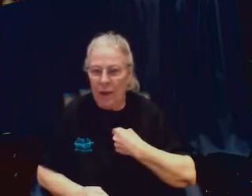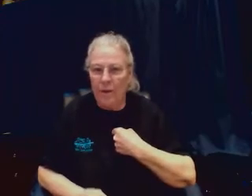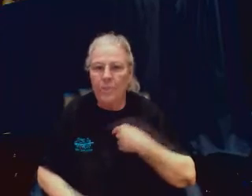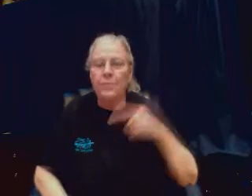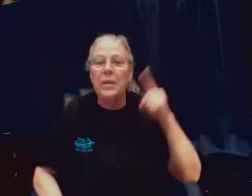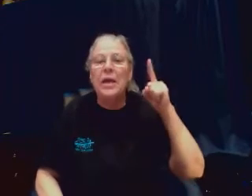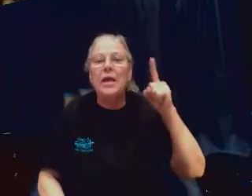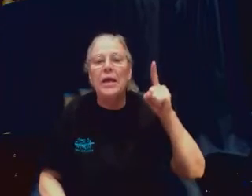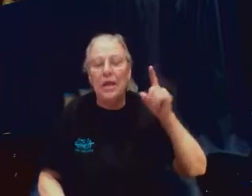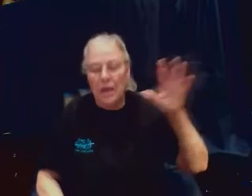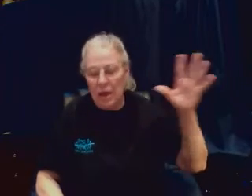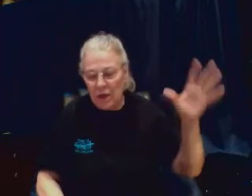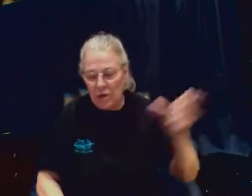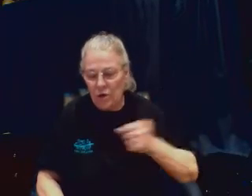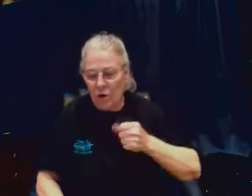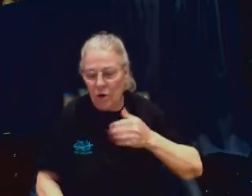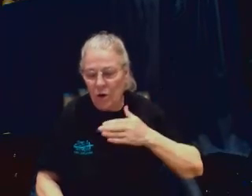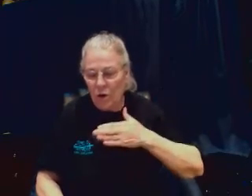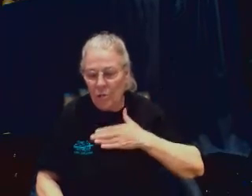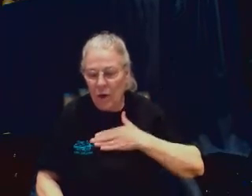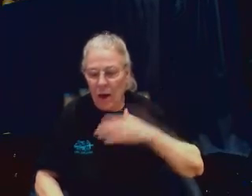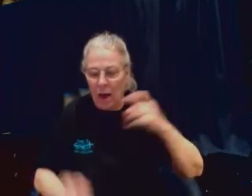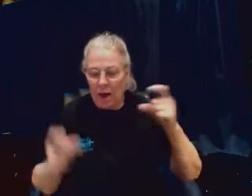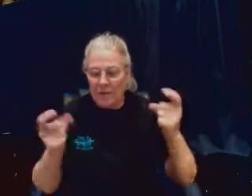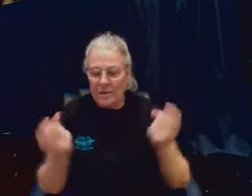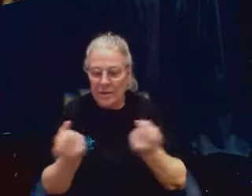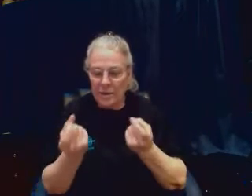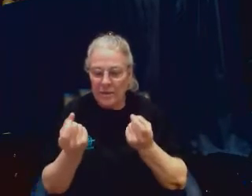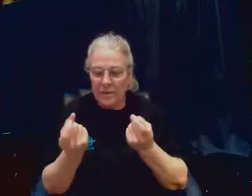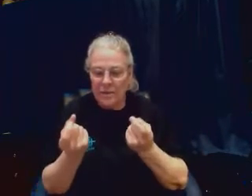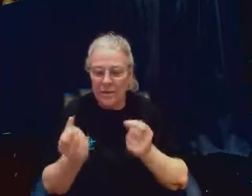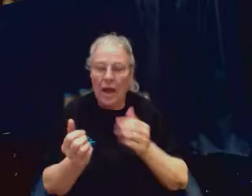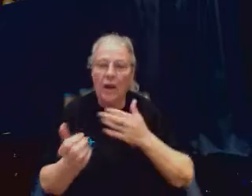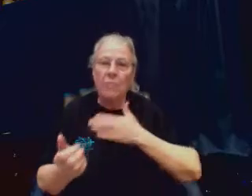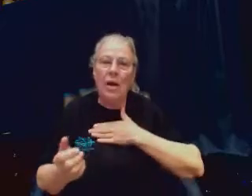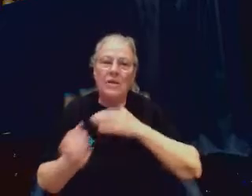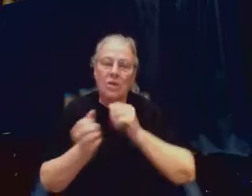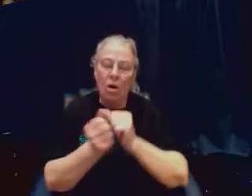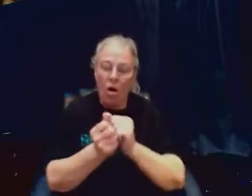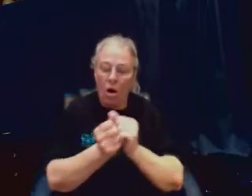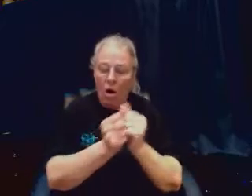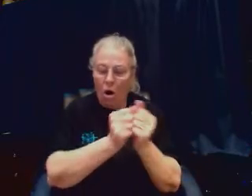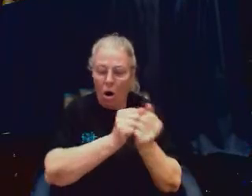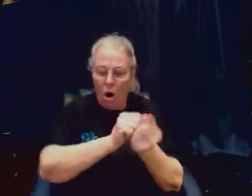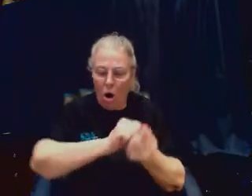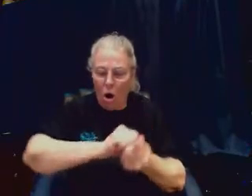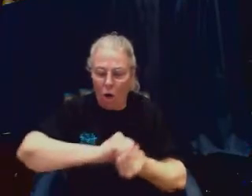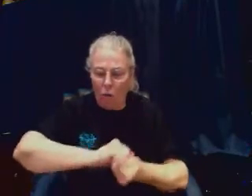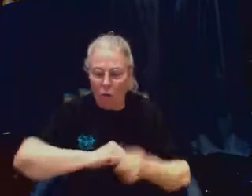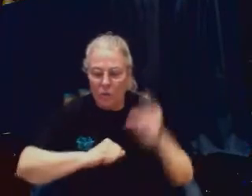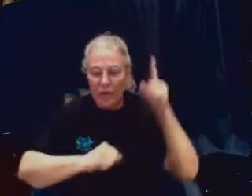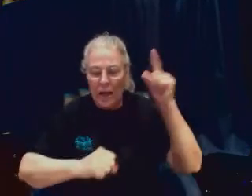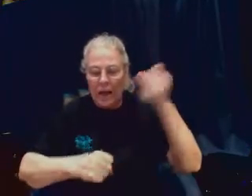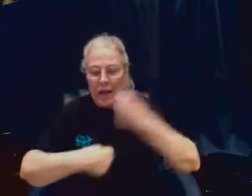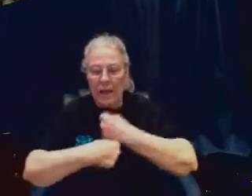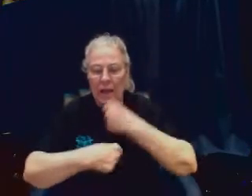me. He took my sins and my sorrows,